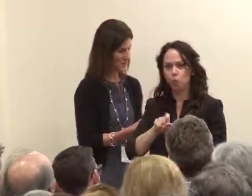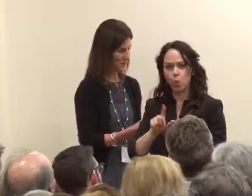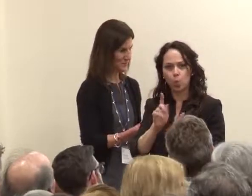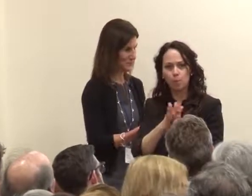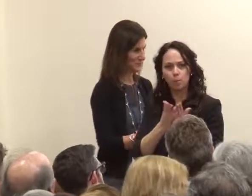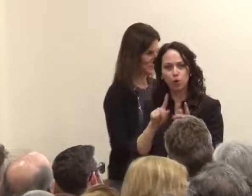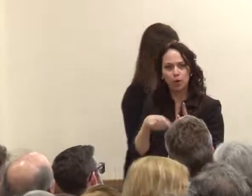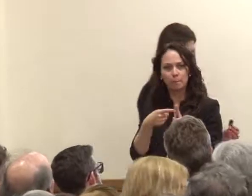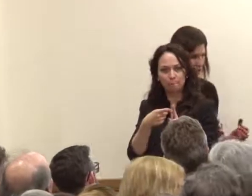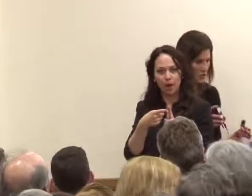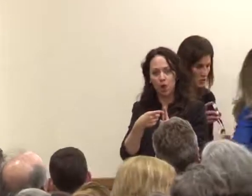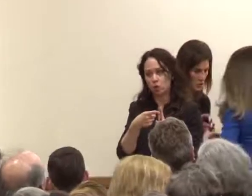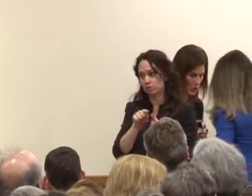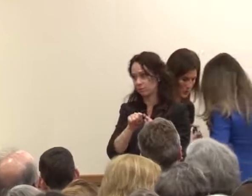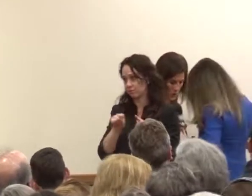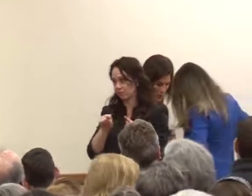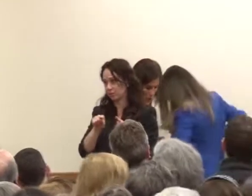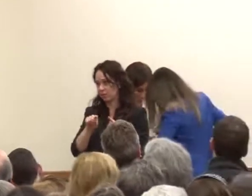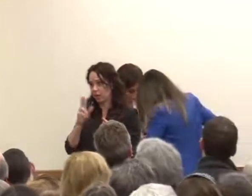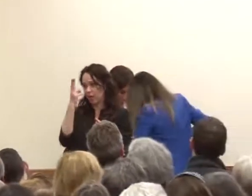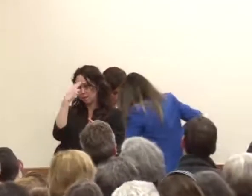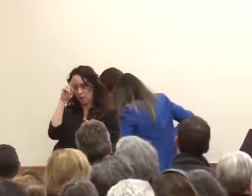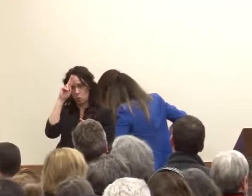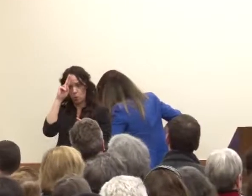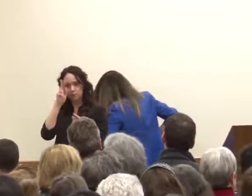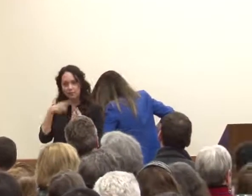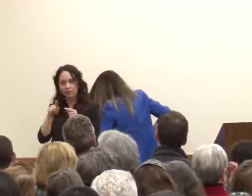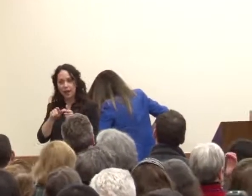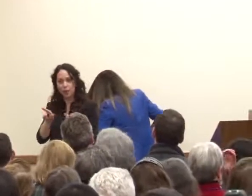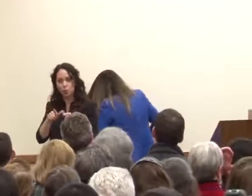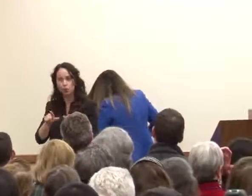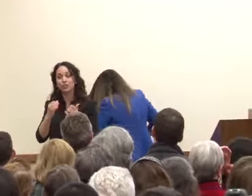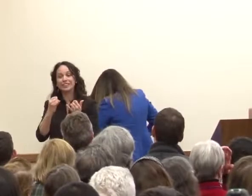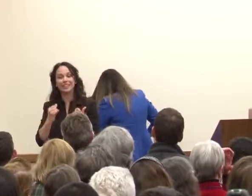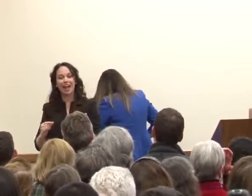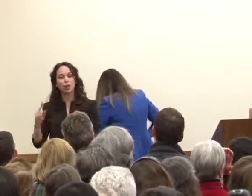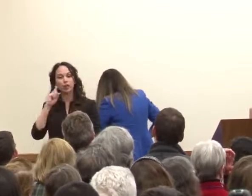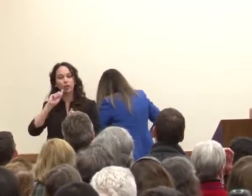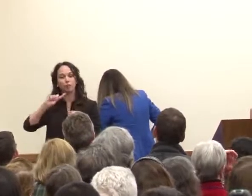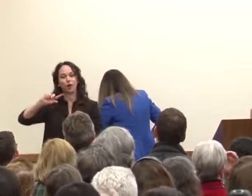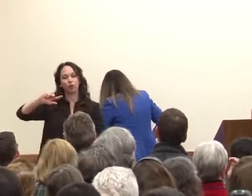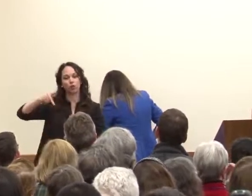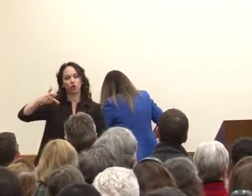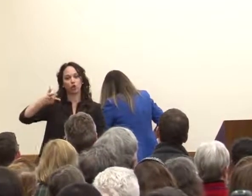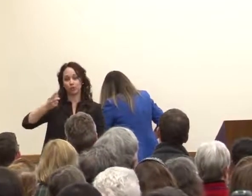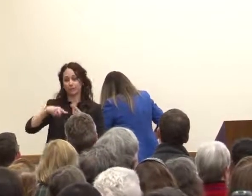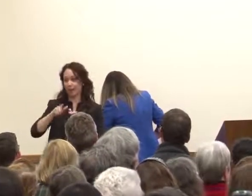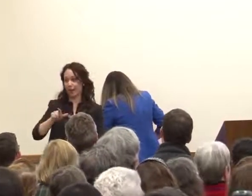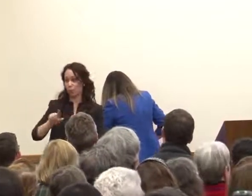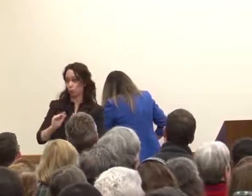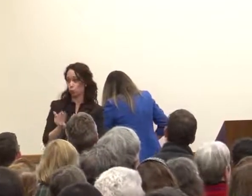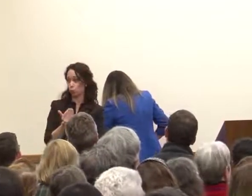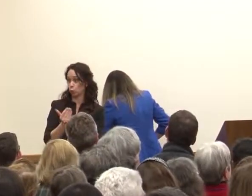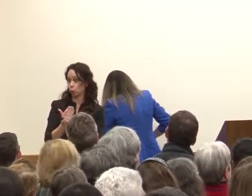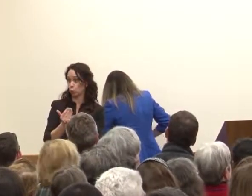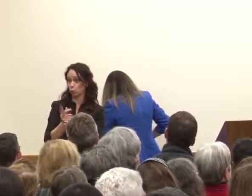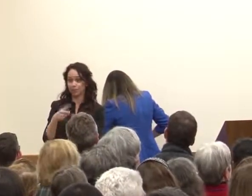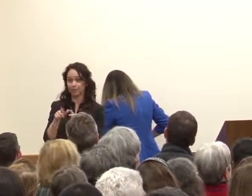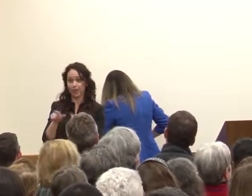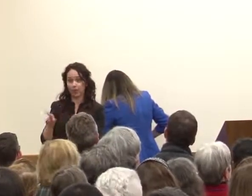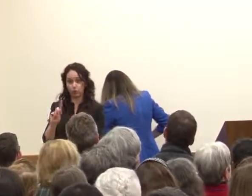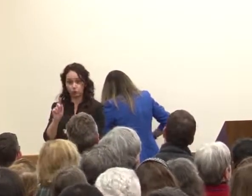now we're going to hear something about a third. This is a brand new sign language in Turkey,